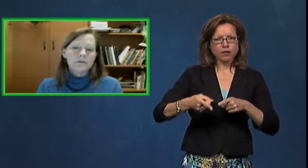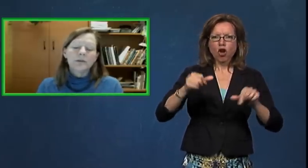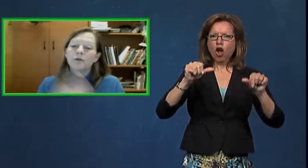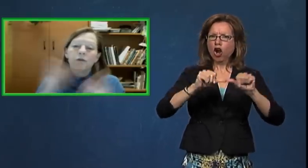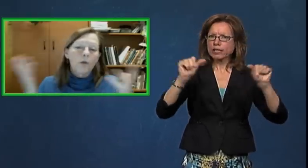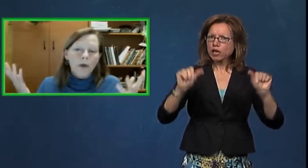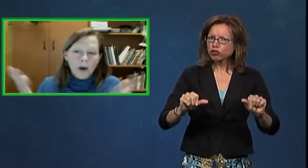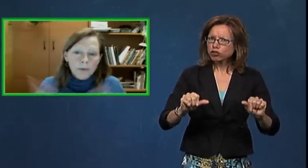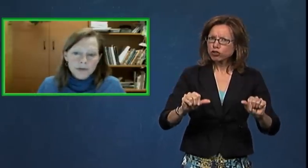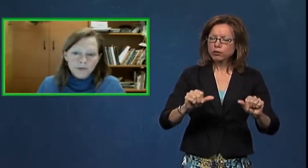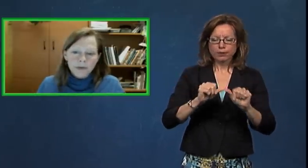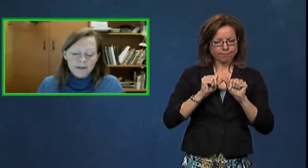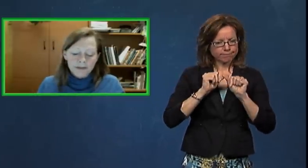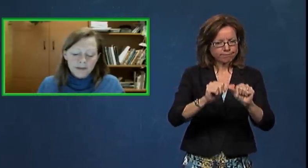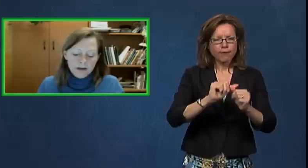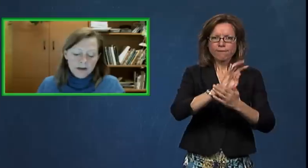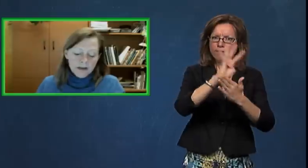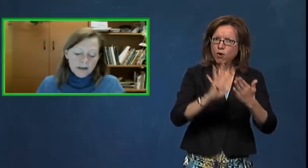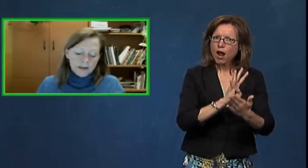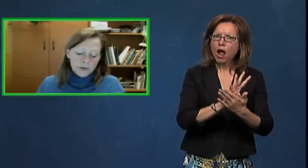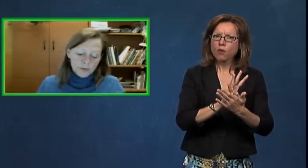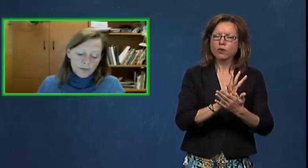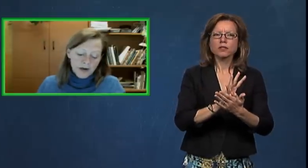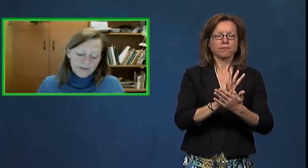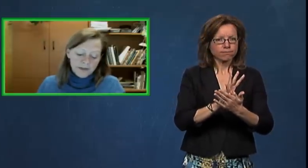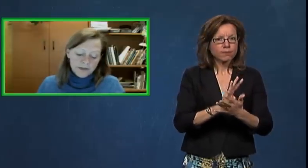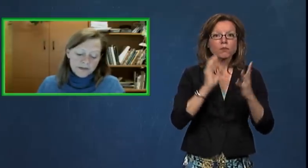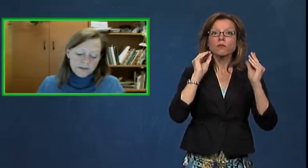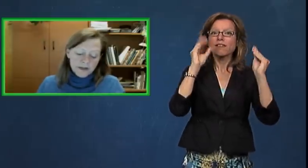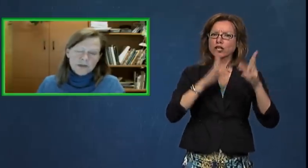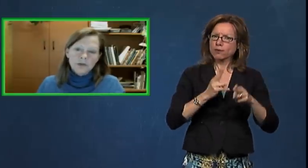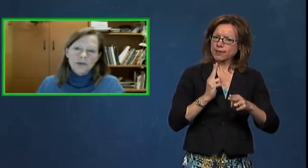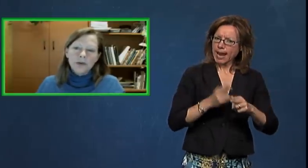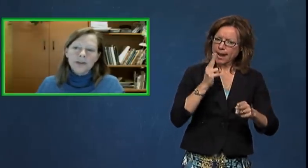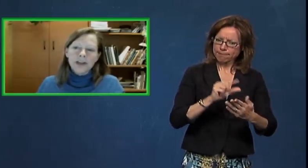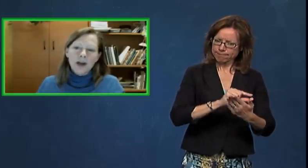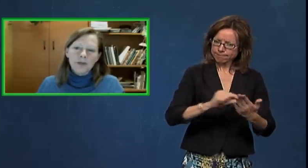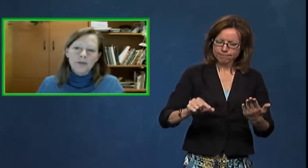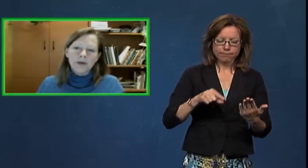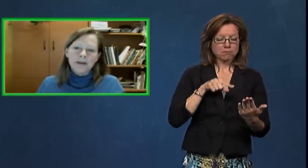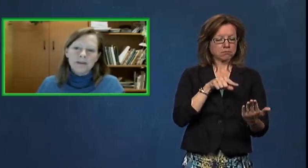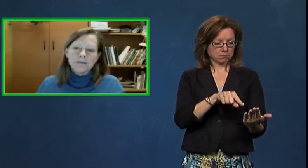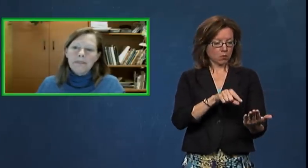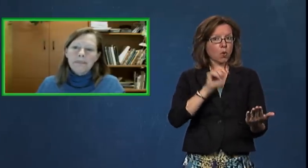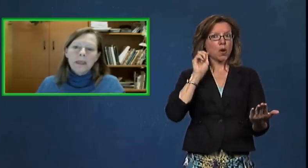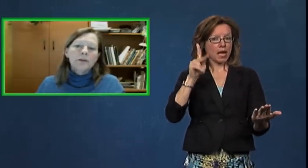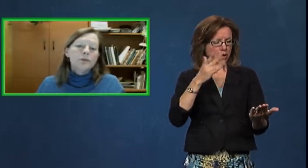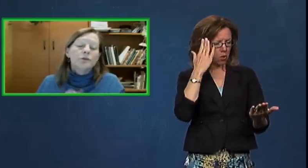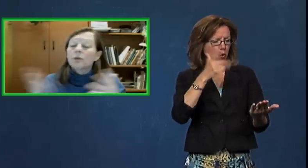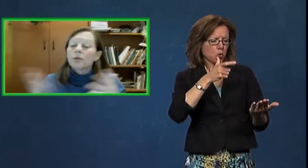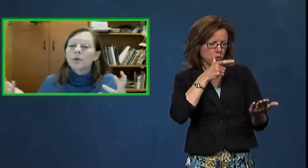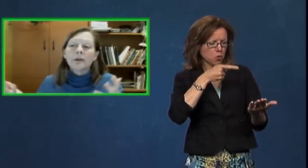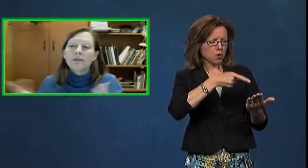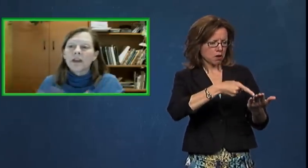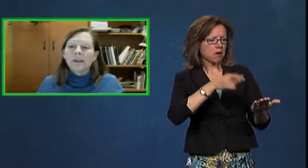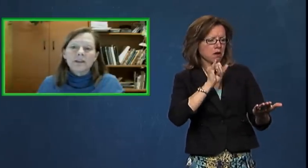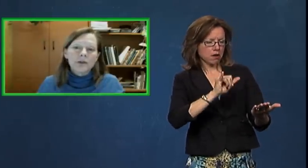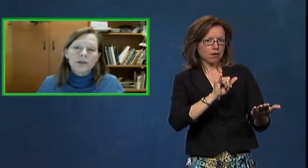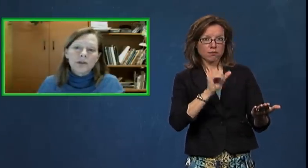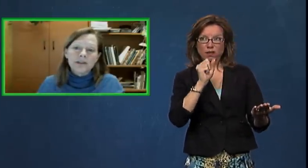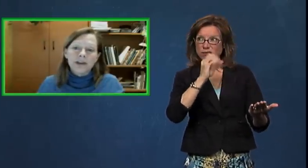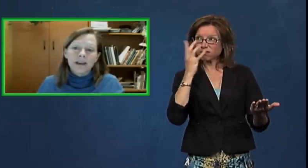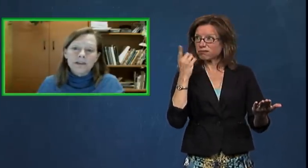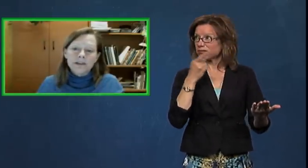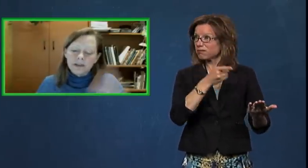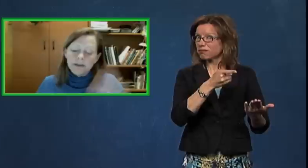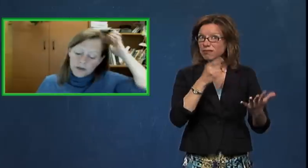is, 4 hours or whatever, and who the prof is. So you know the topic, but you don't know if that instructor